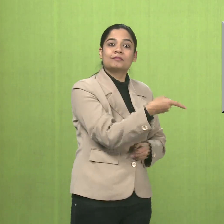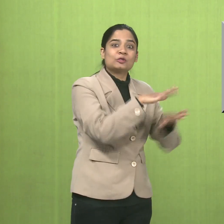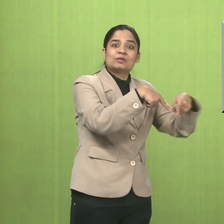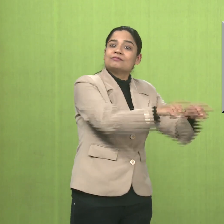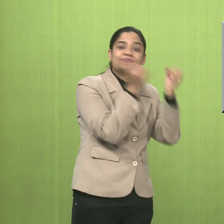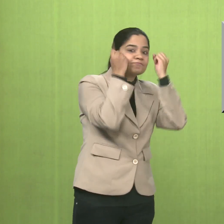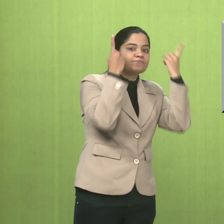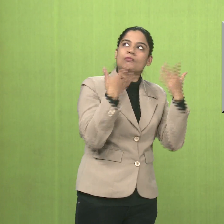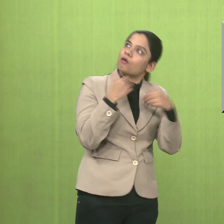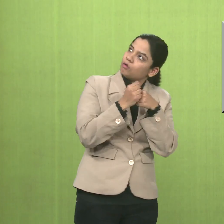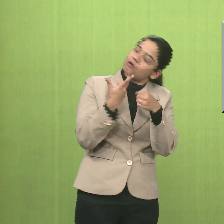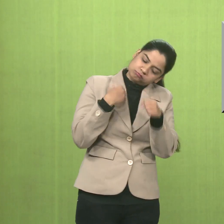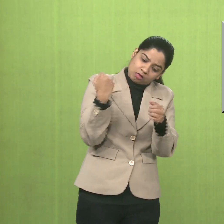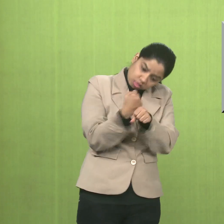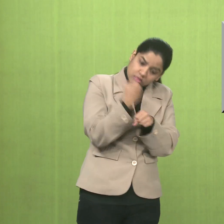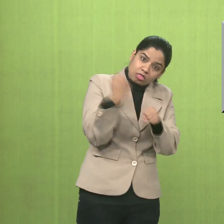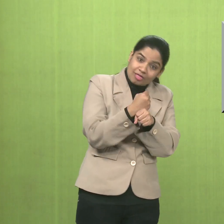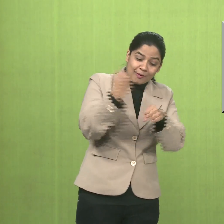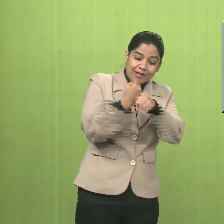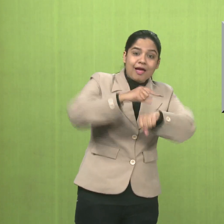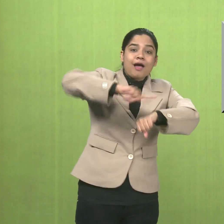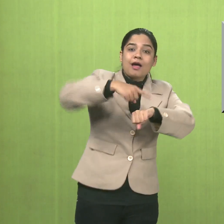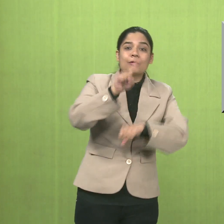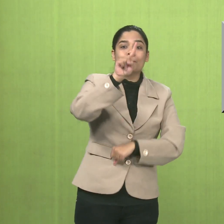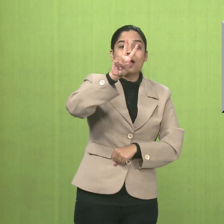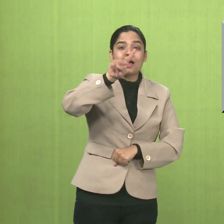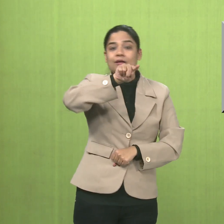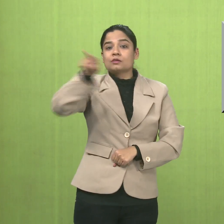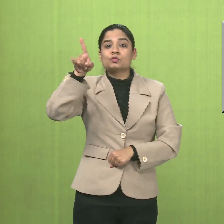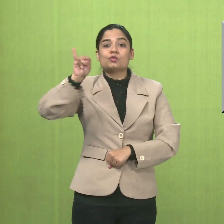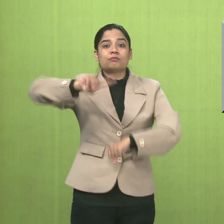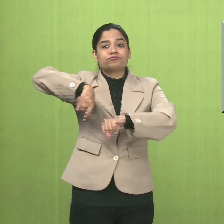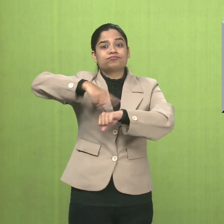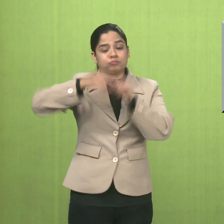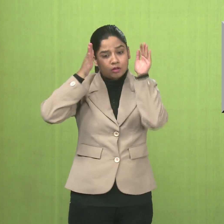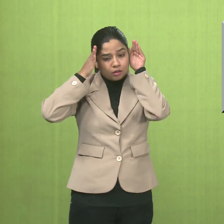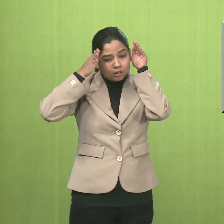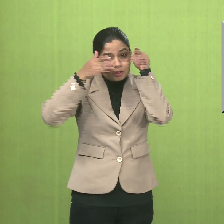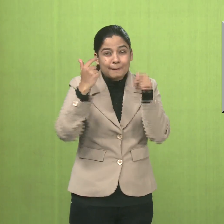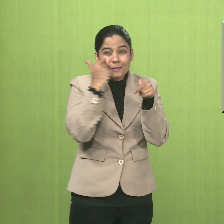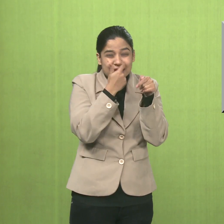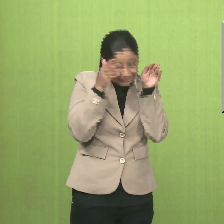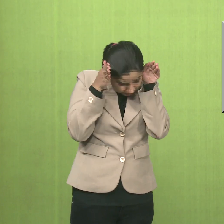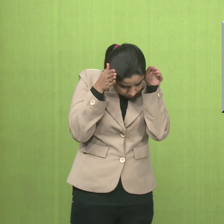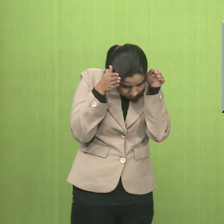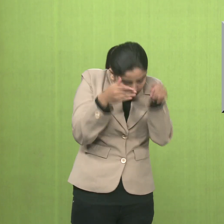companies, get children like that and they make them work for 12 to 16 hours in one single position.